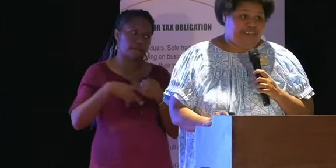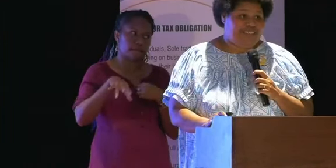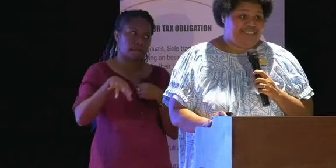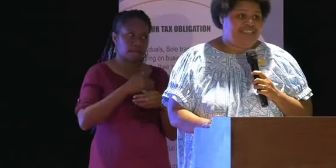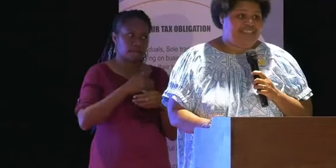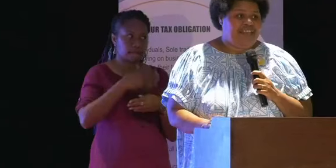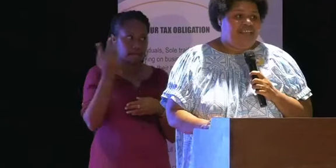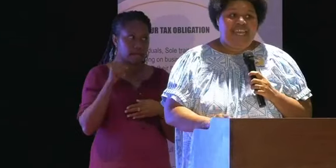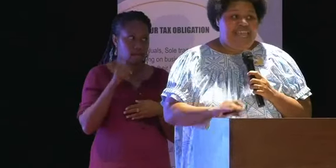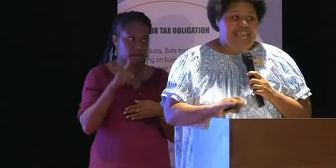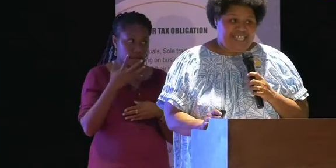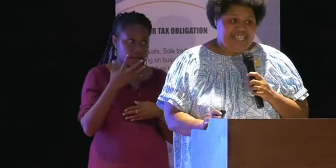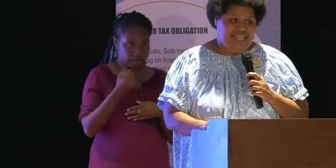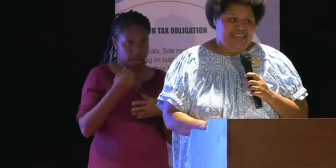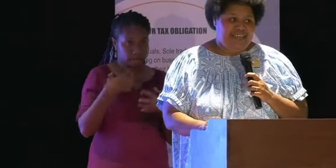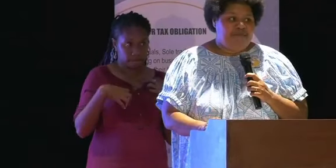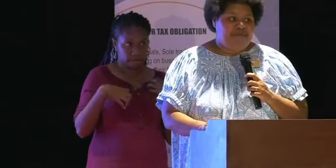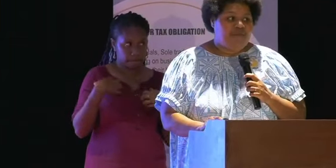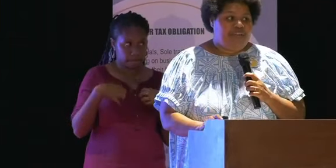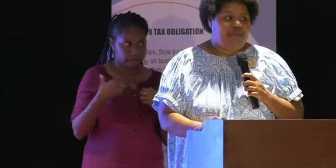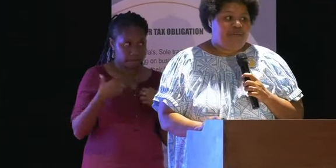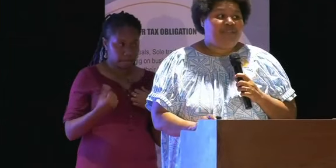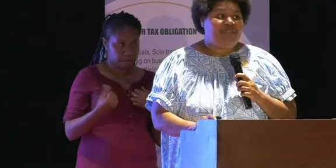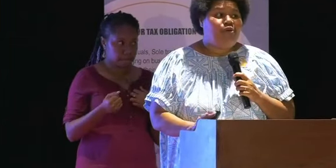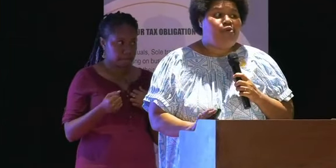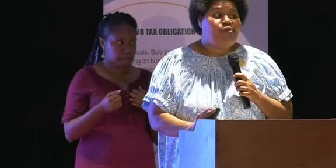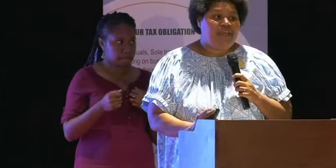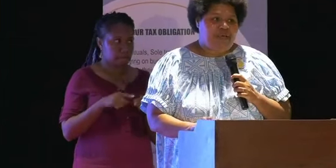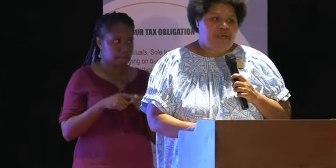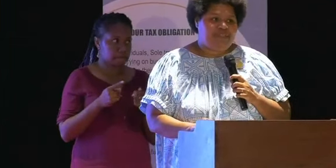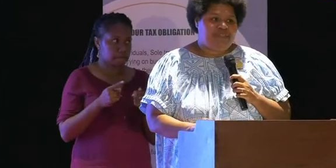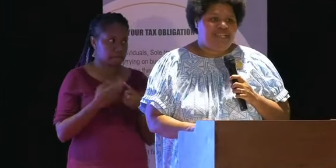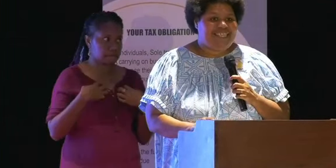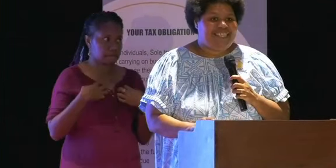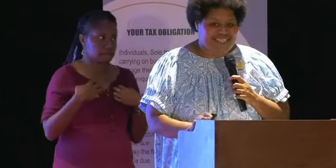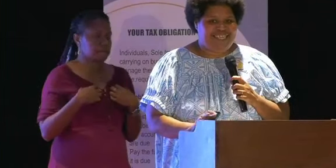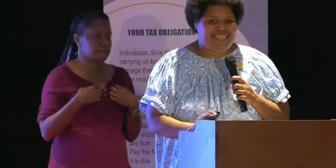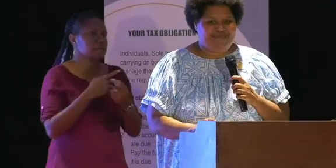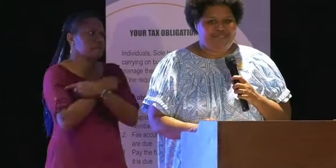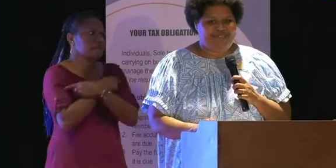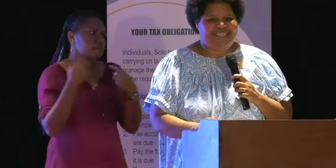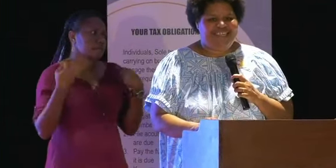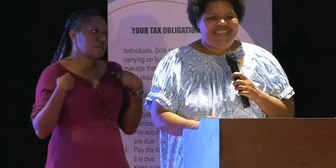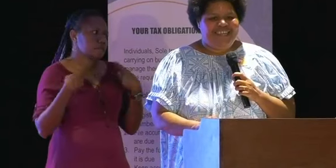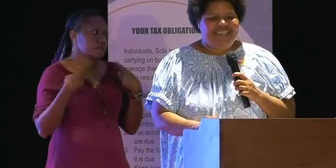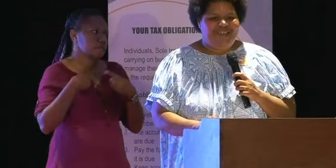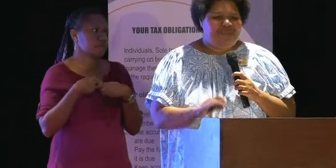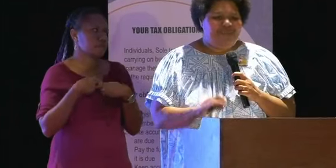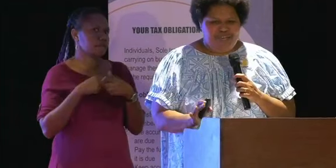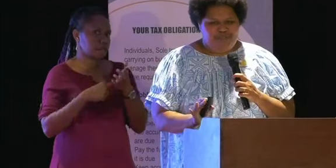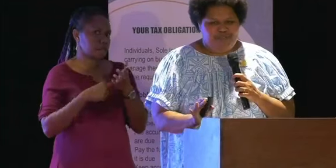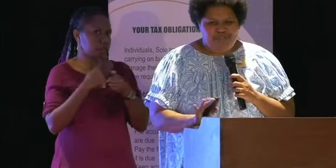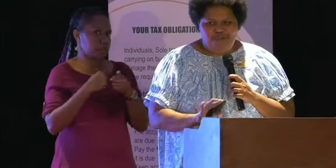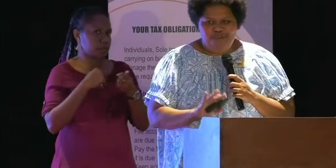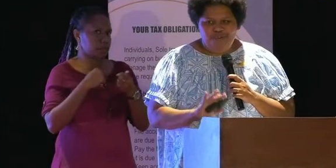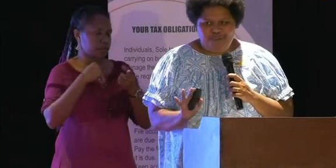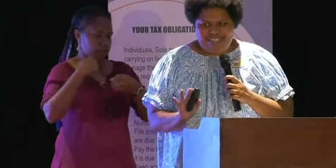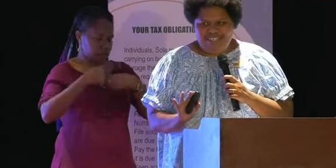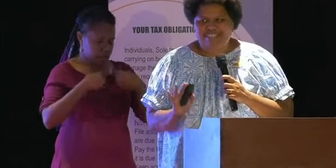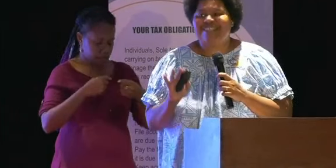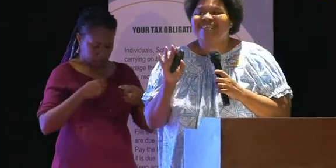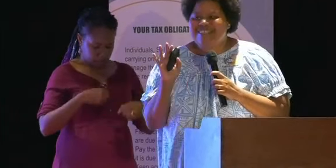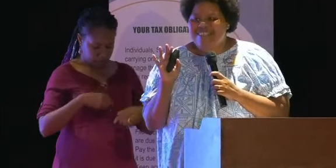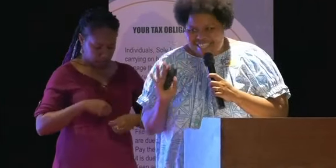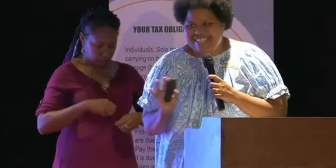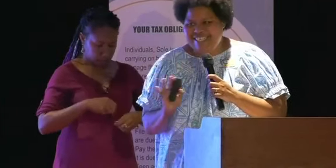disputes, right? In anything. But today we are talking only about tax disputes, not family disputes or all the